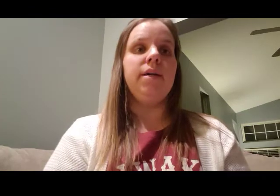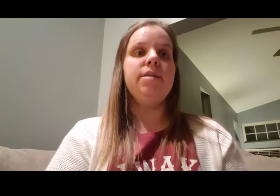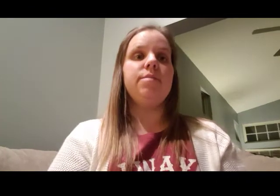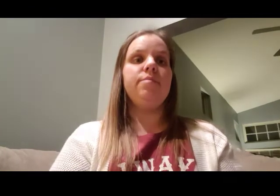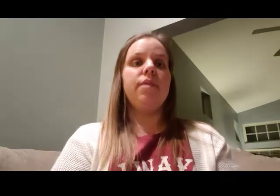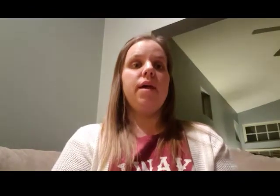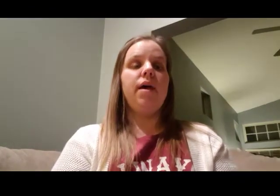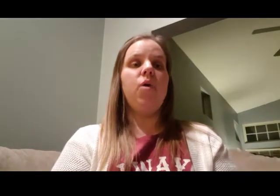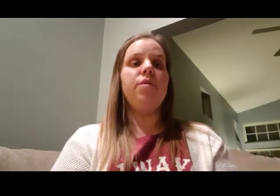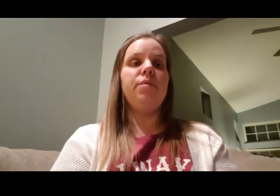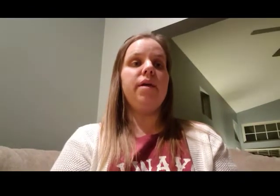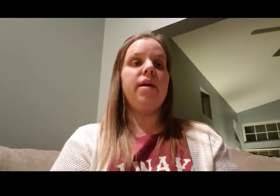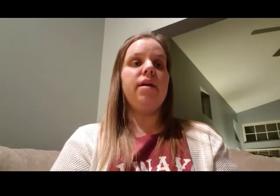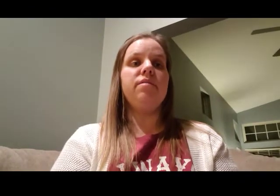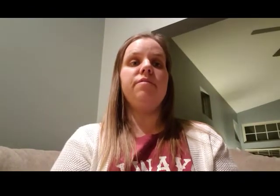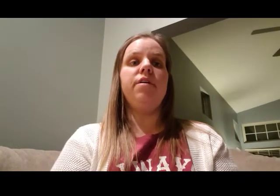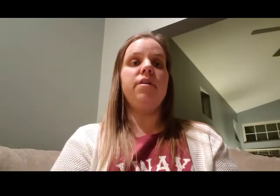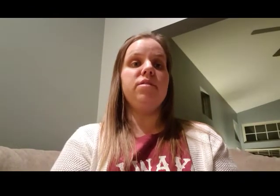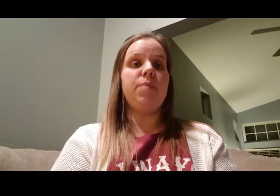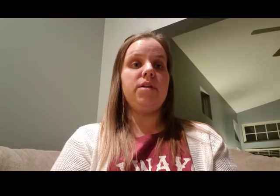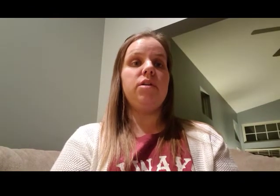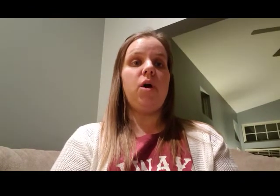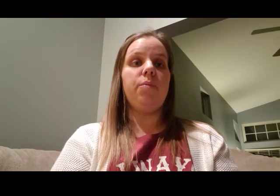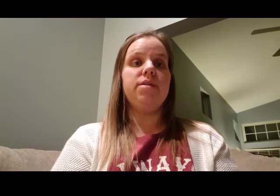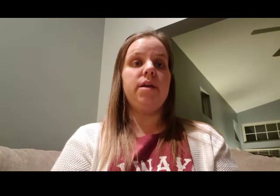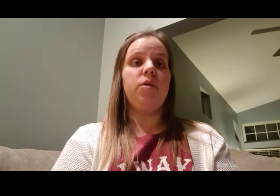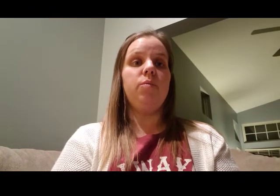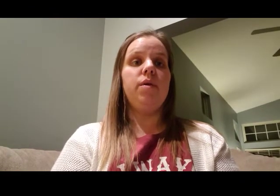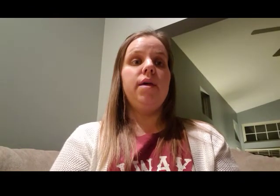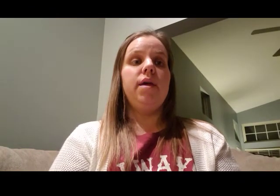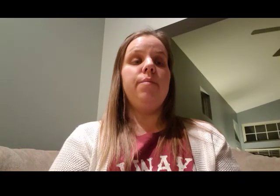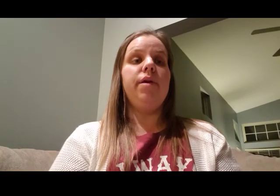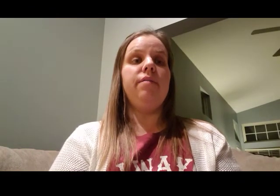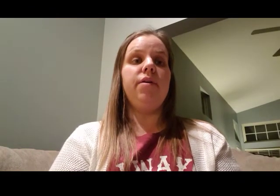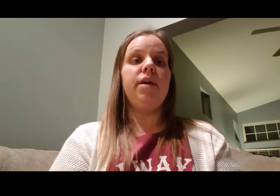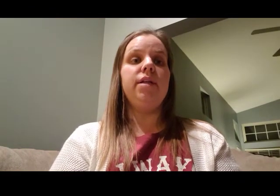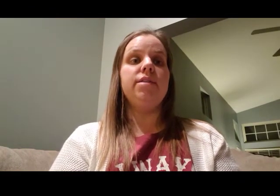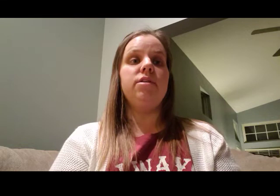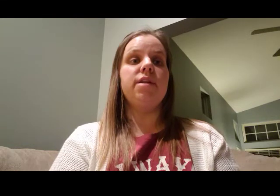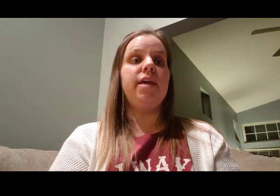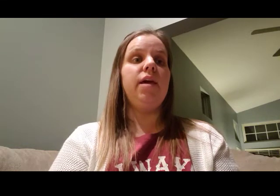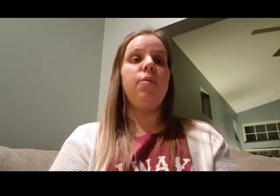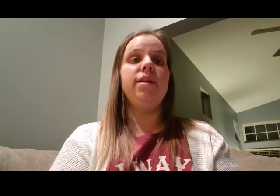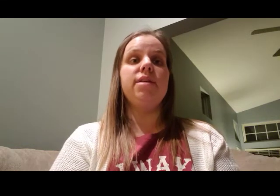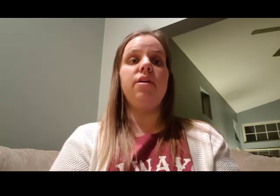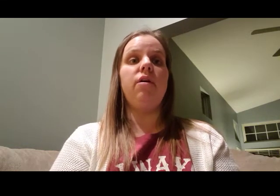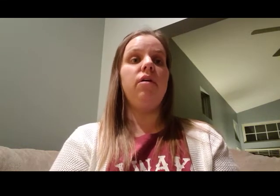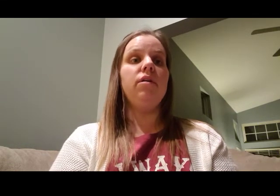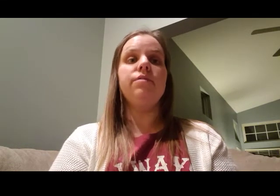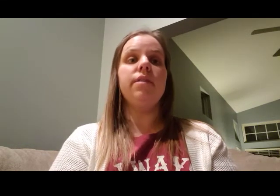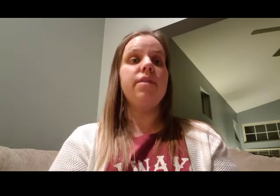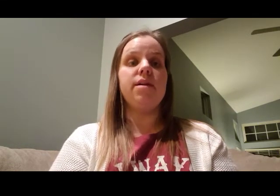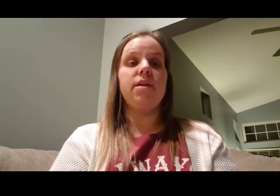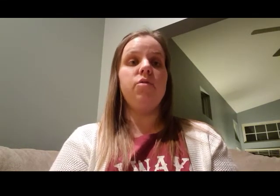guys. I hope you're being very special helpers at home and being very good listeners. And I can't wait to hear all the fun things that you